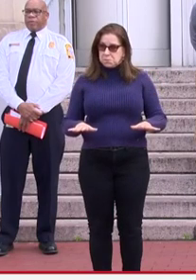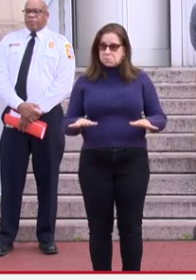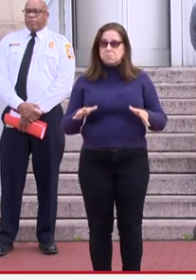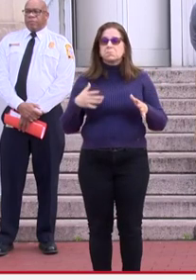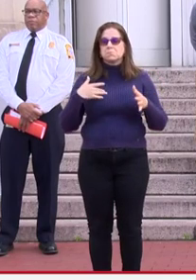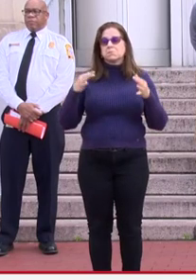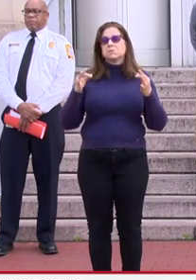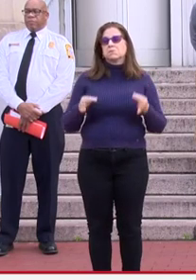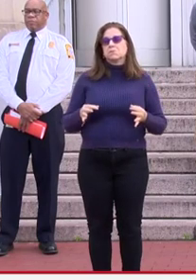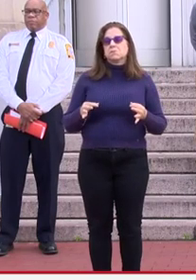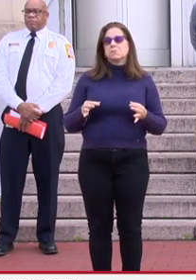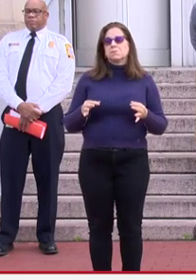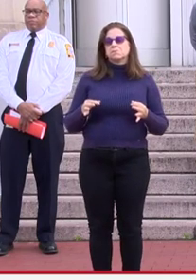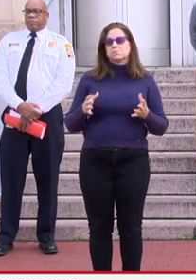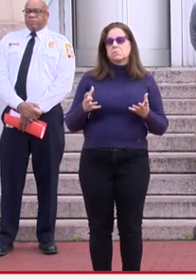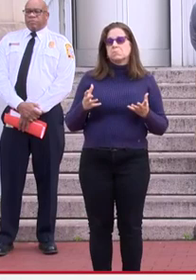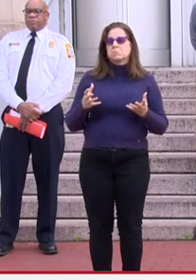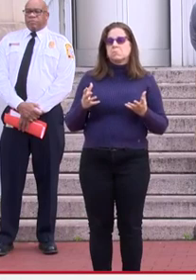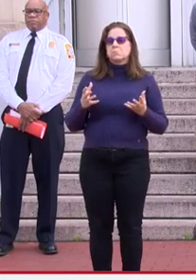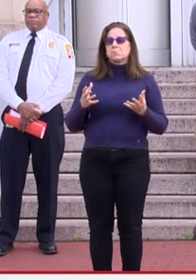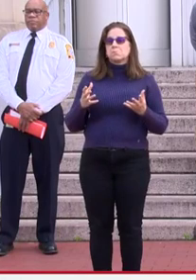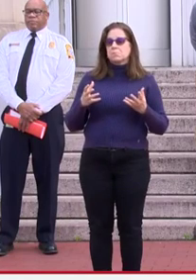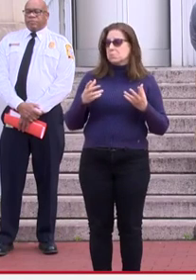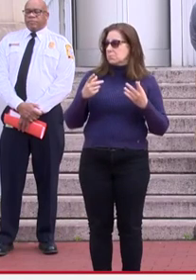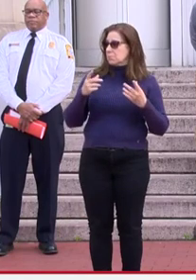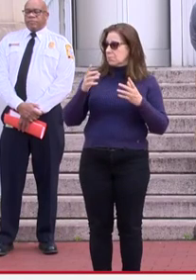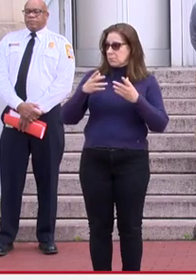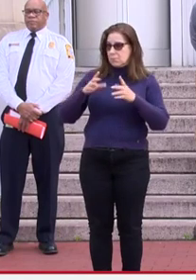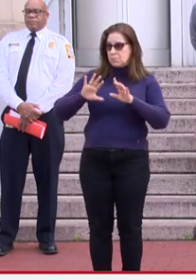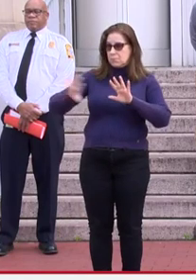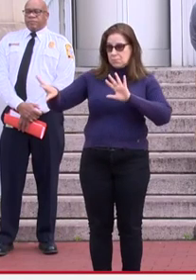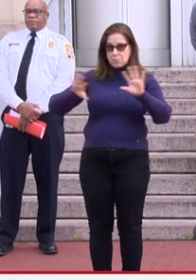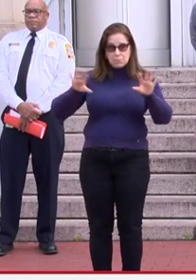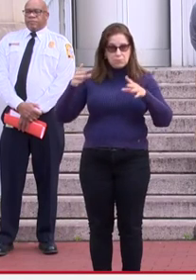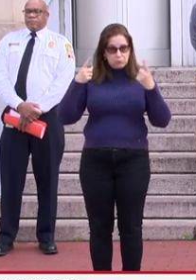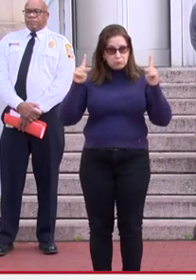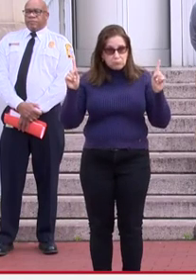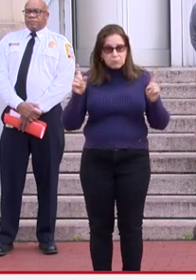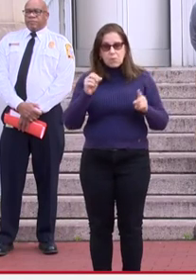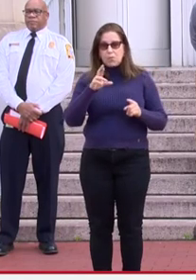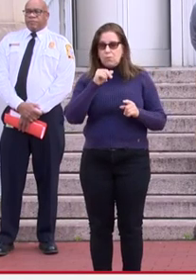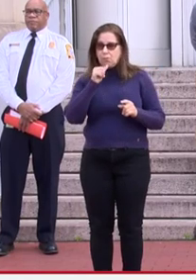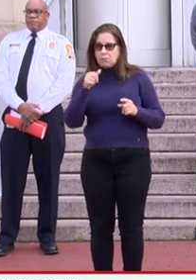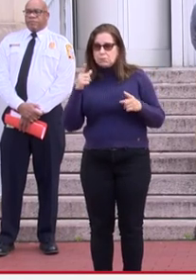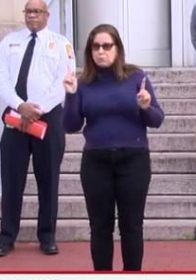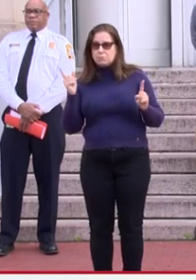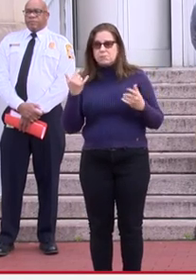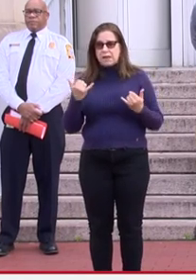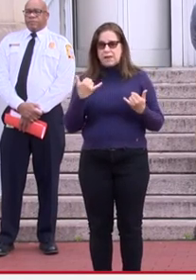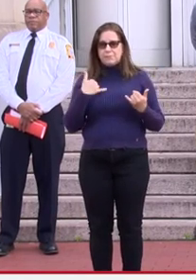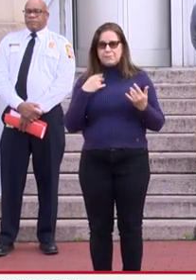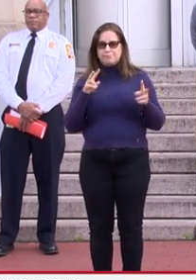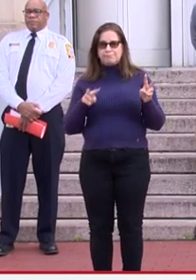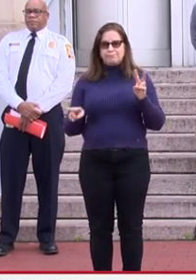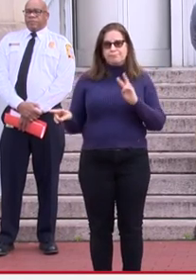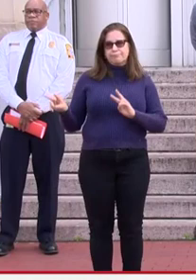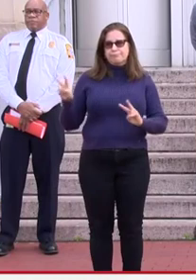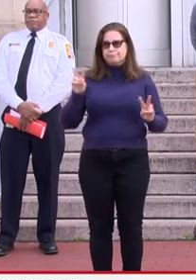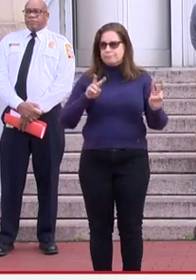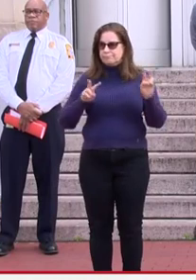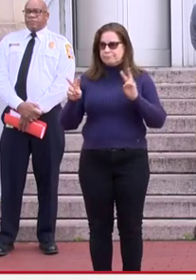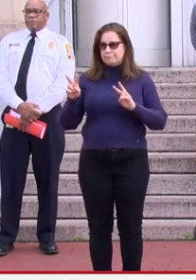are working and when we're at the end of them. Are you considering any action as